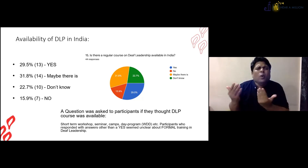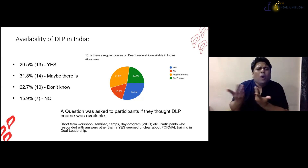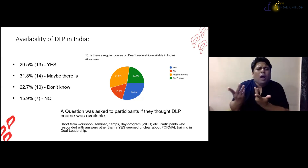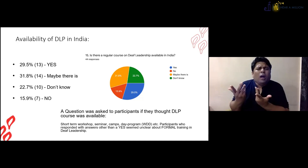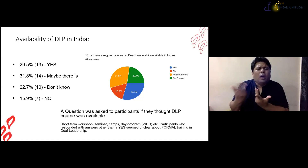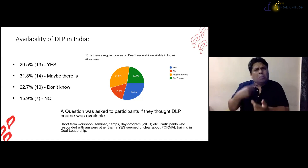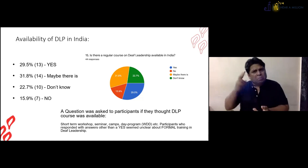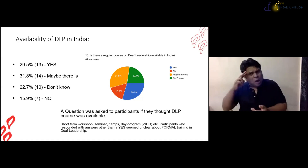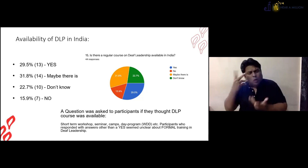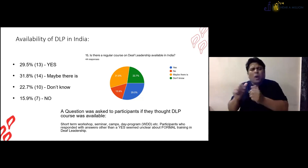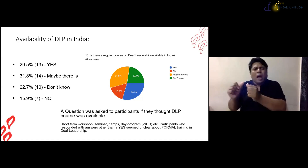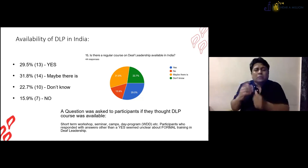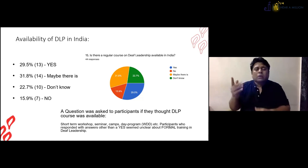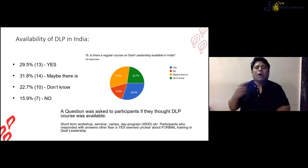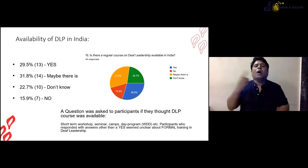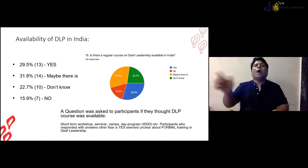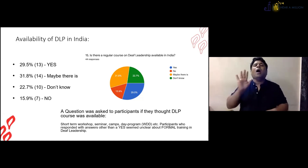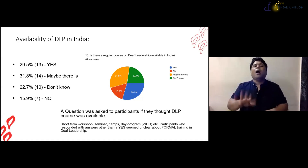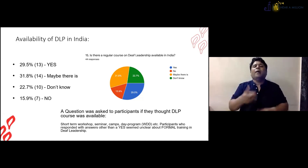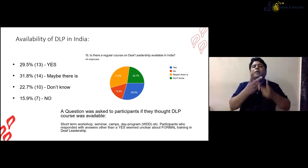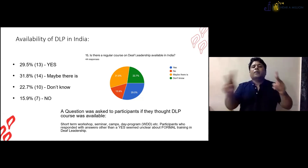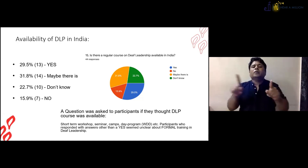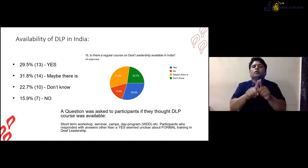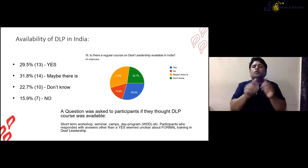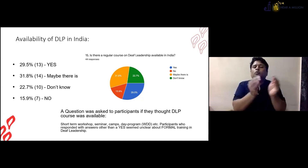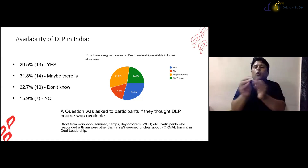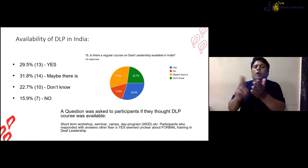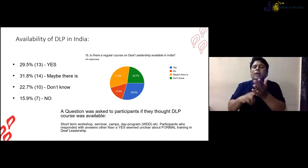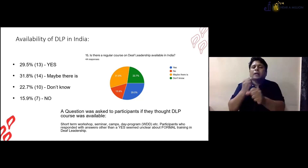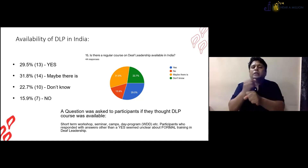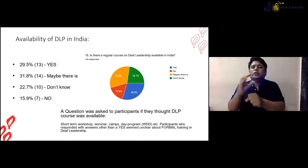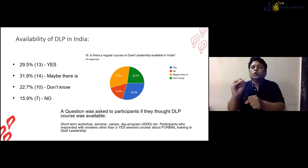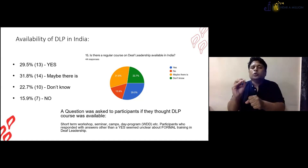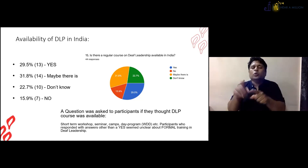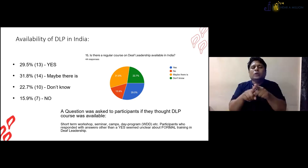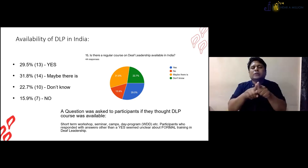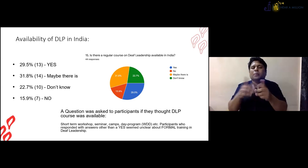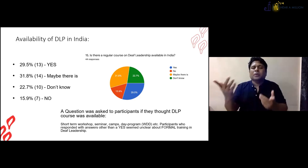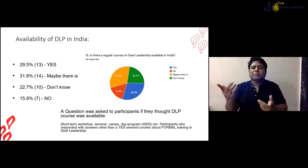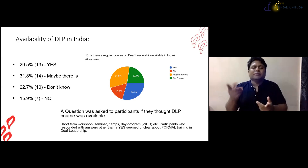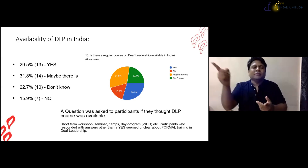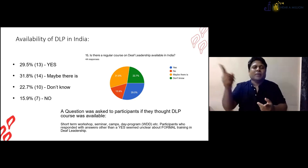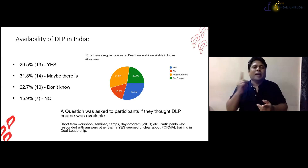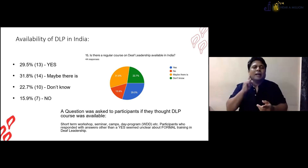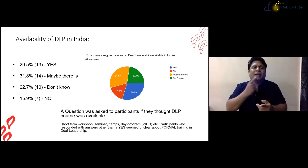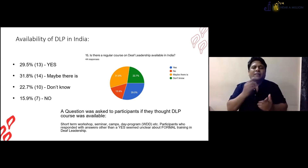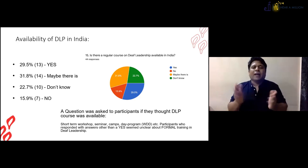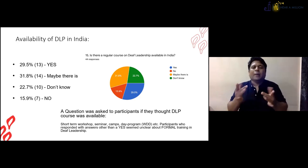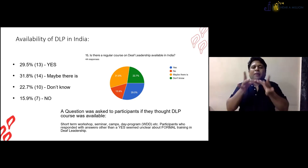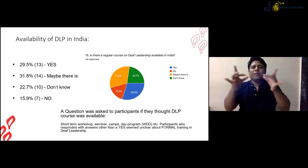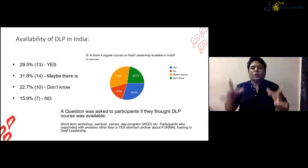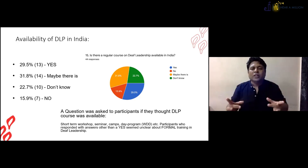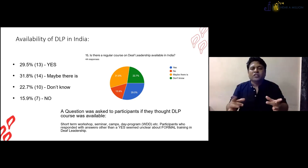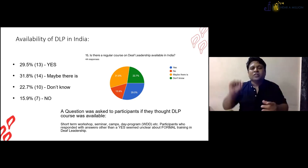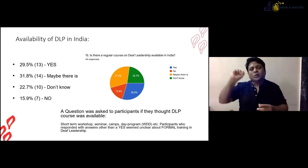who said yes, why did you say yes? Um, like, for example, small NGOs have their own courses,